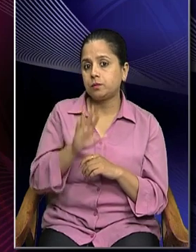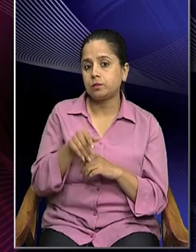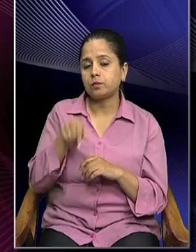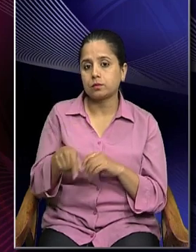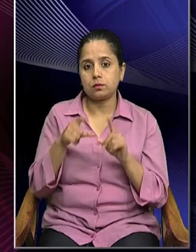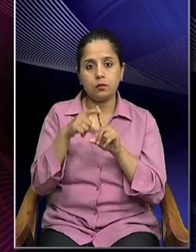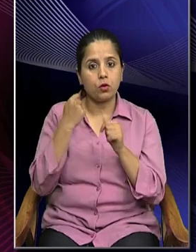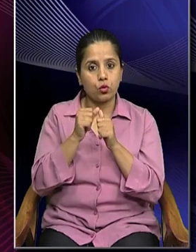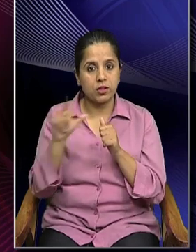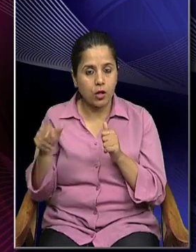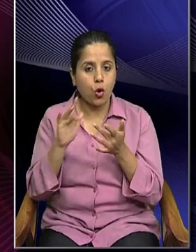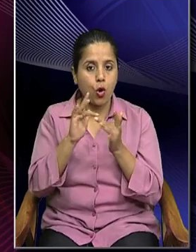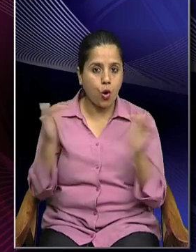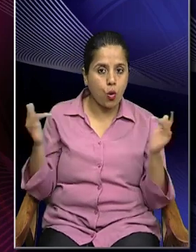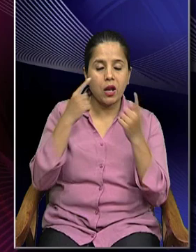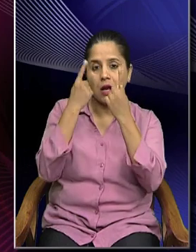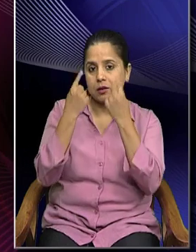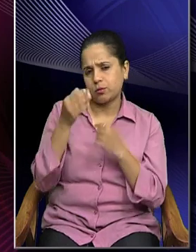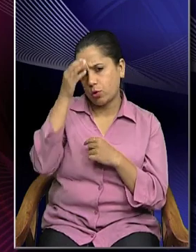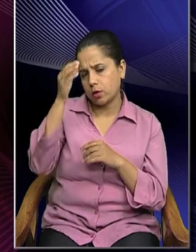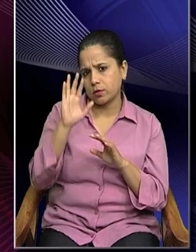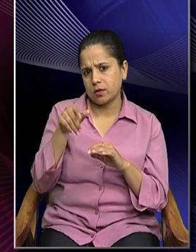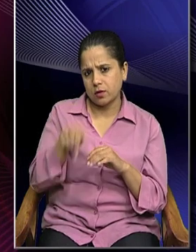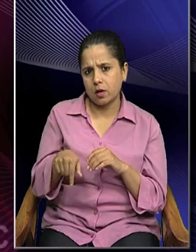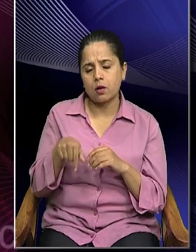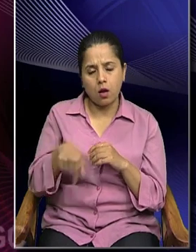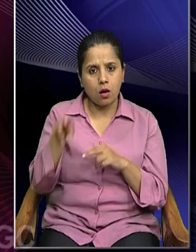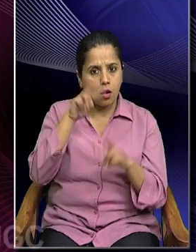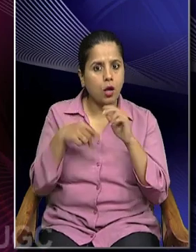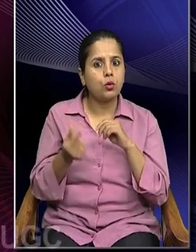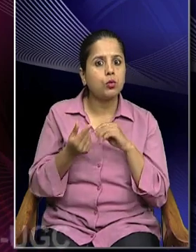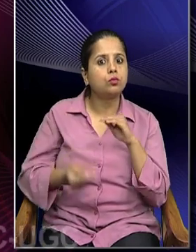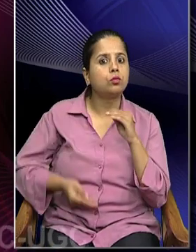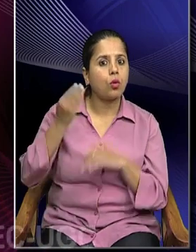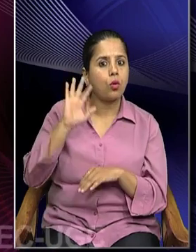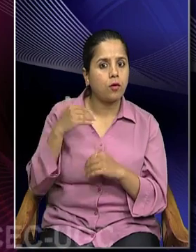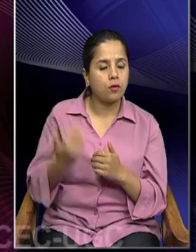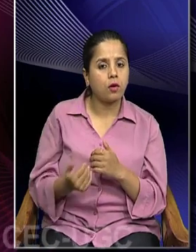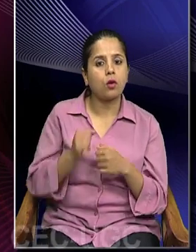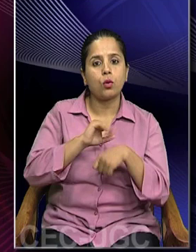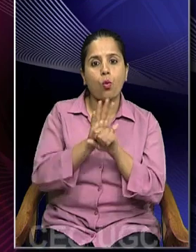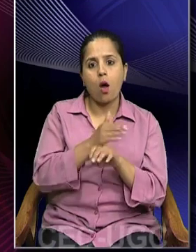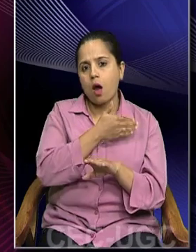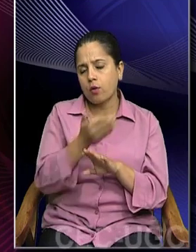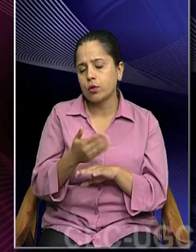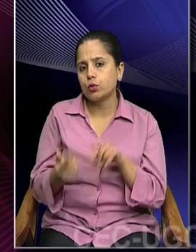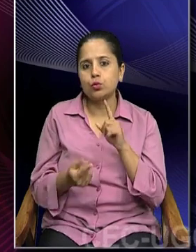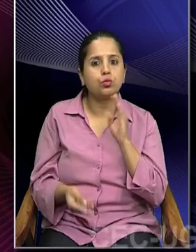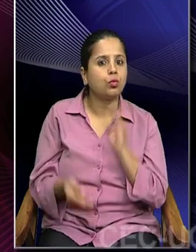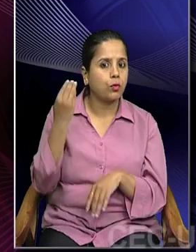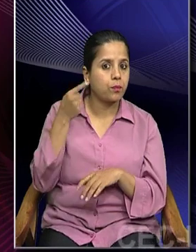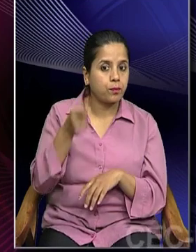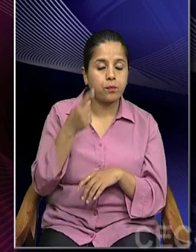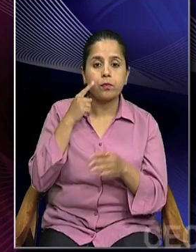and online assessment, which has been on upsurge, the use of this after the COVID-19. There is